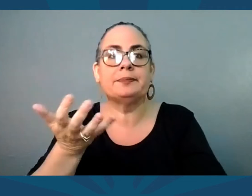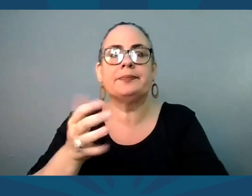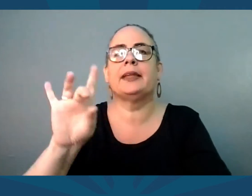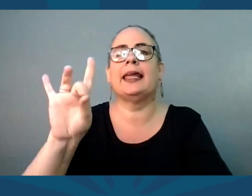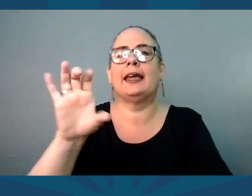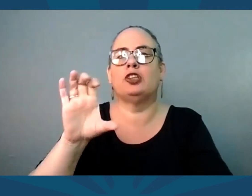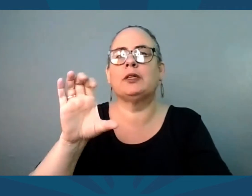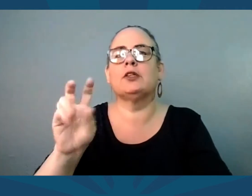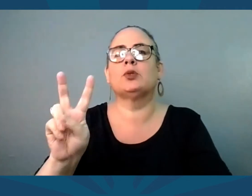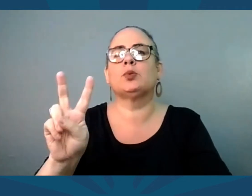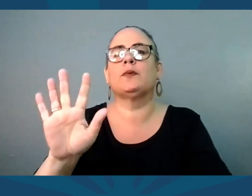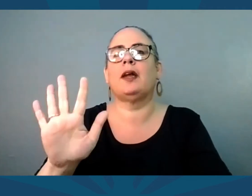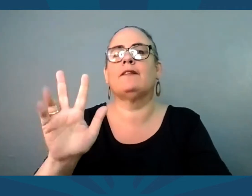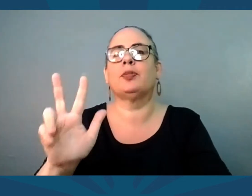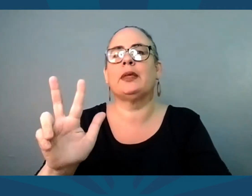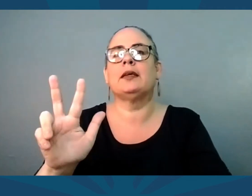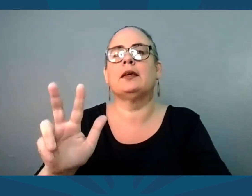at